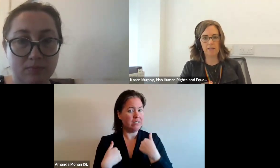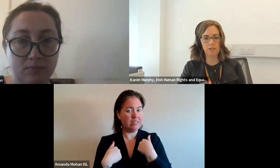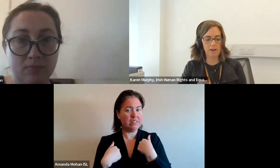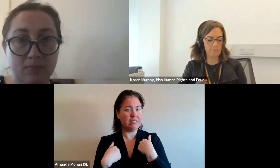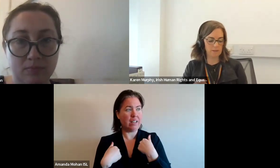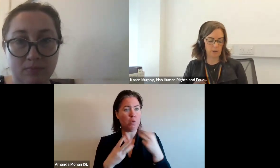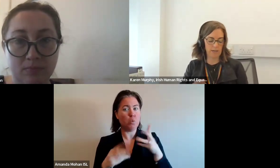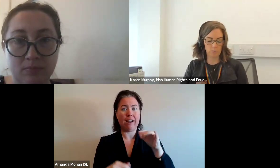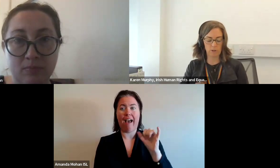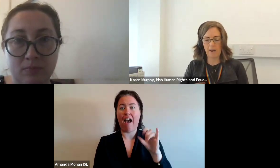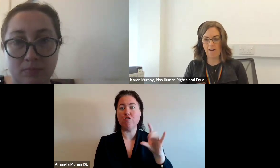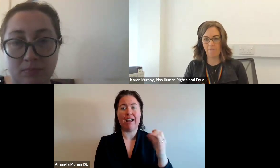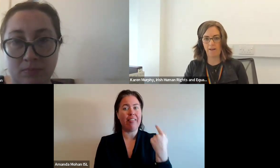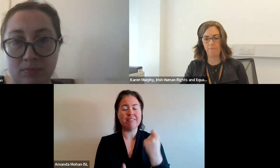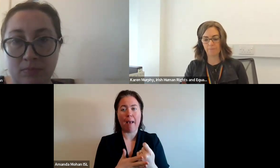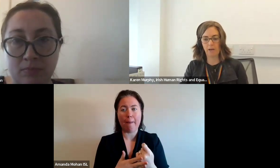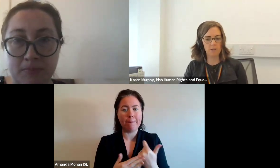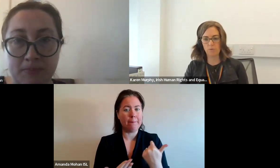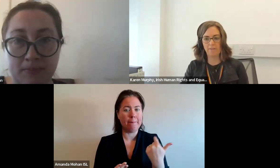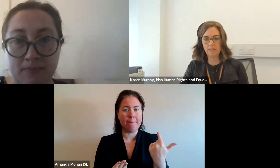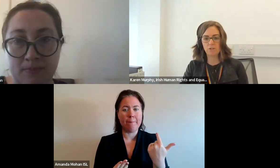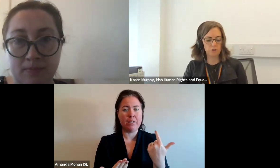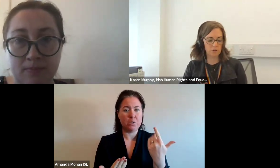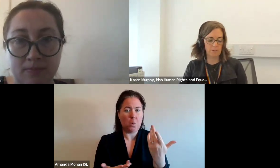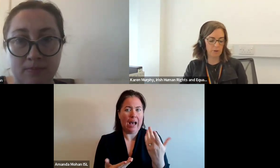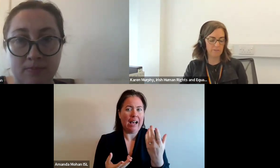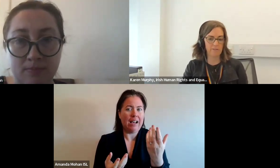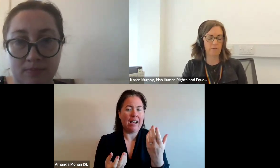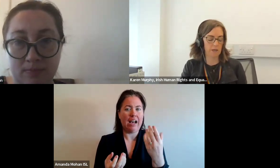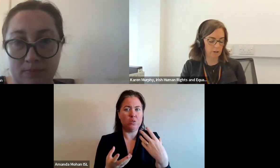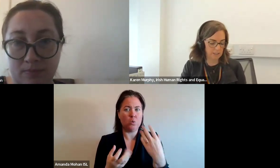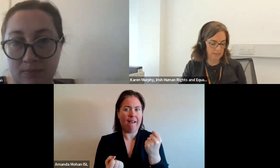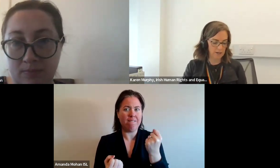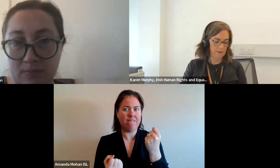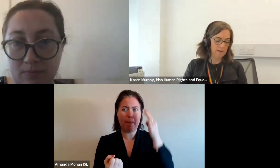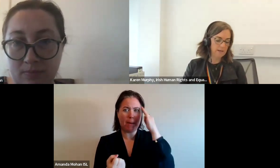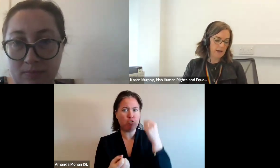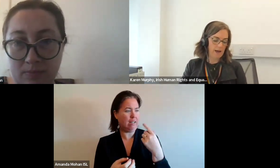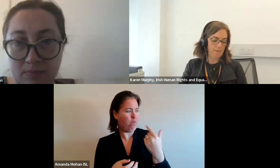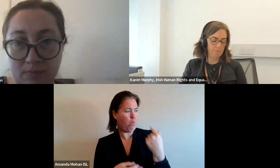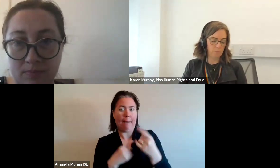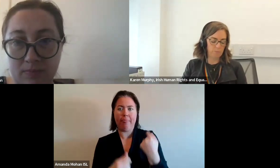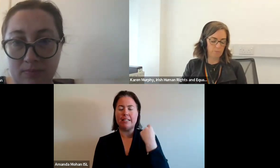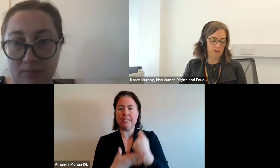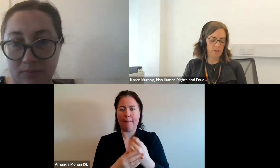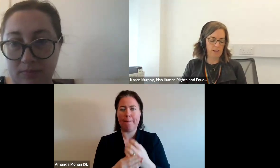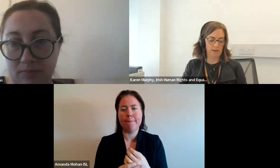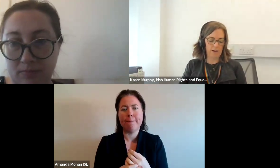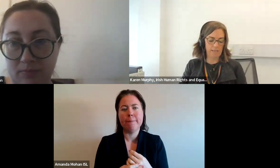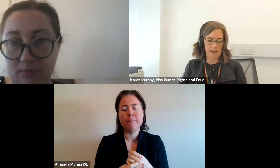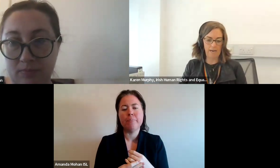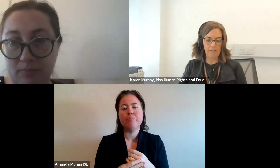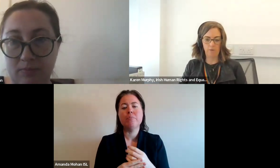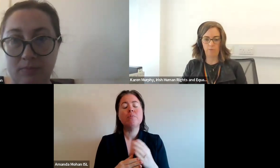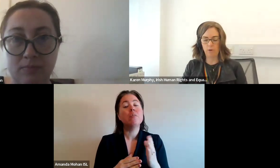in IREC at that time, so I don't have the institutional memory of what occurred at that time. But the other thing